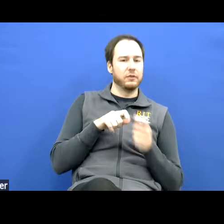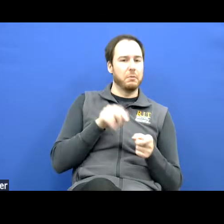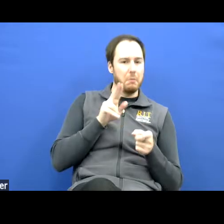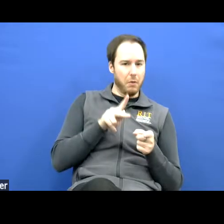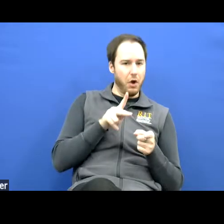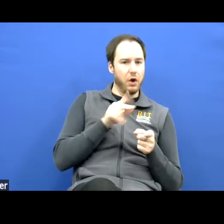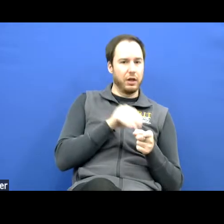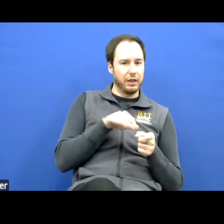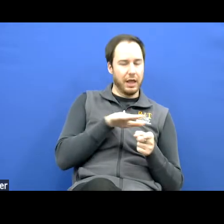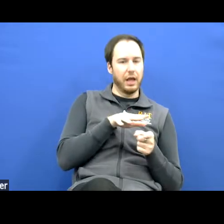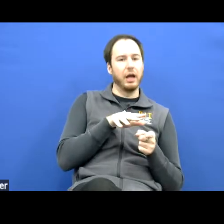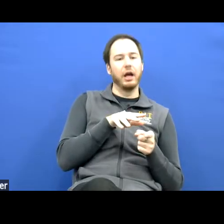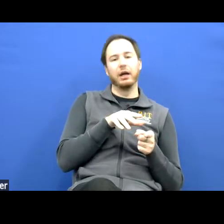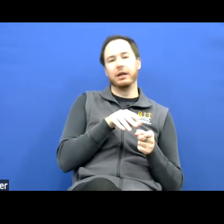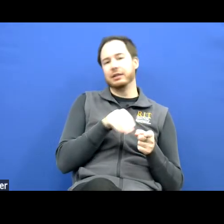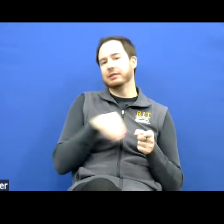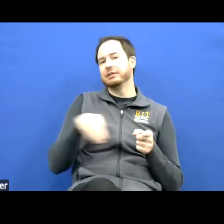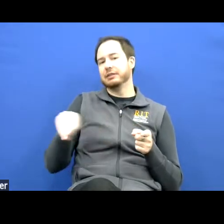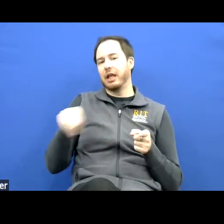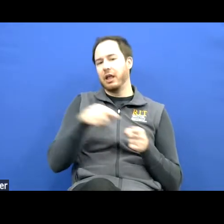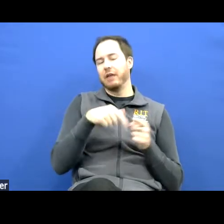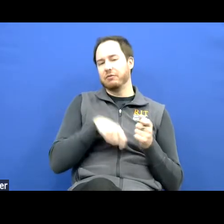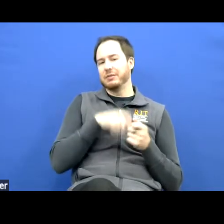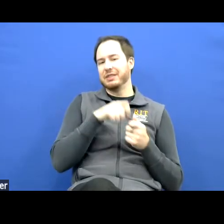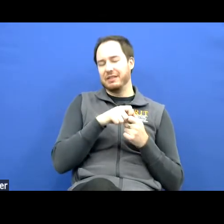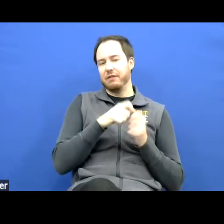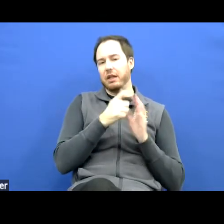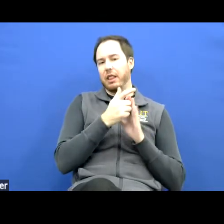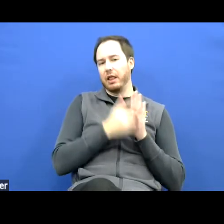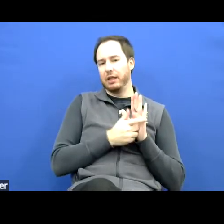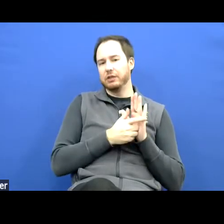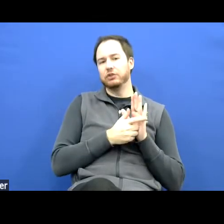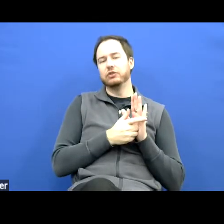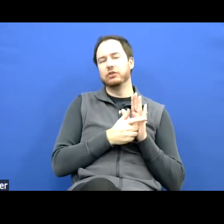with the legislation that covers the park districts,